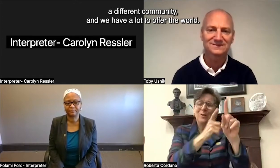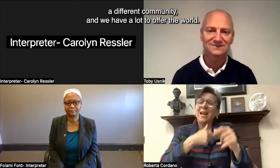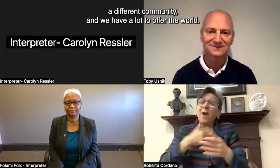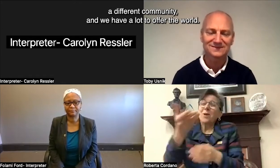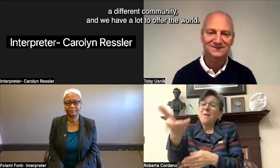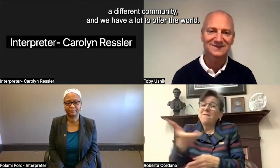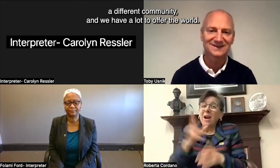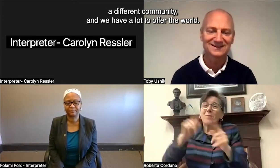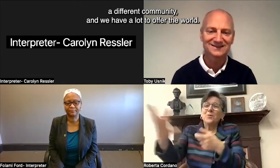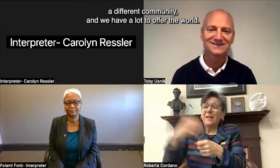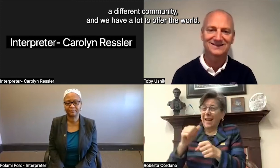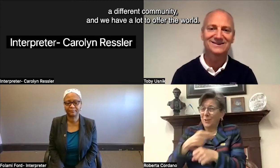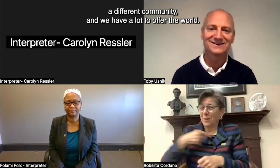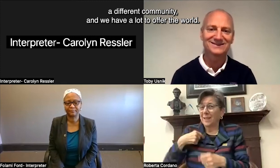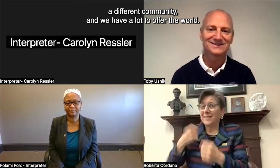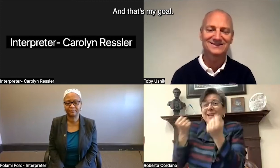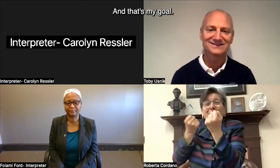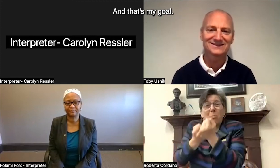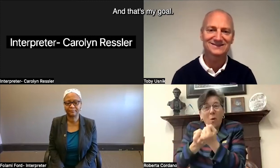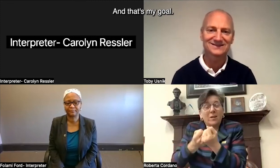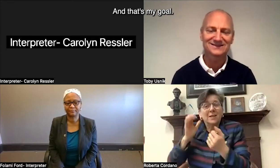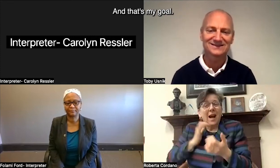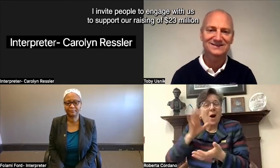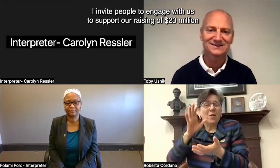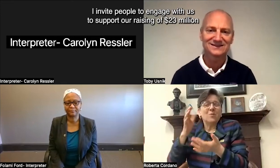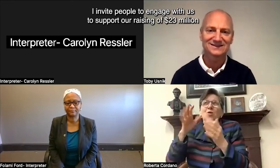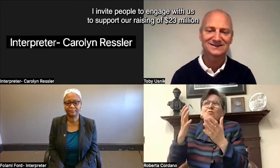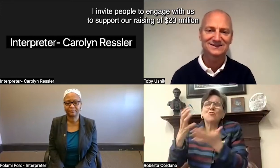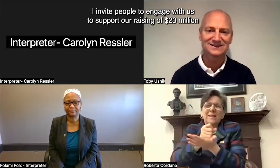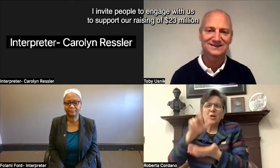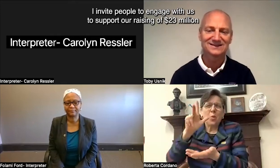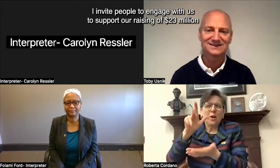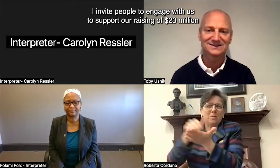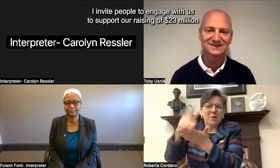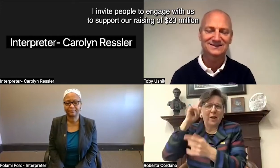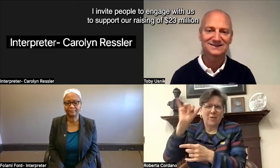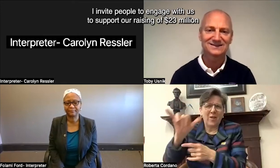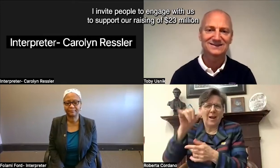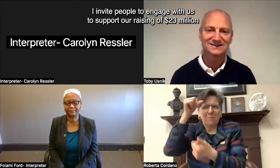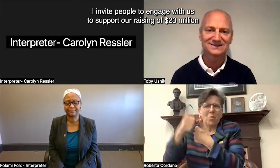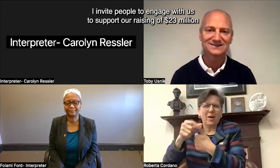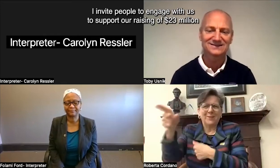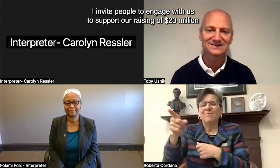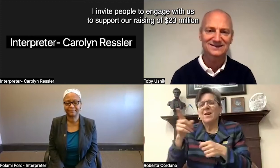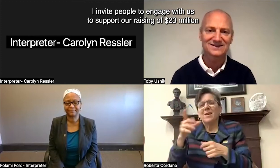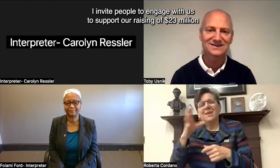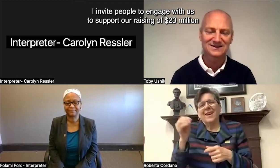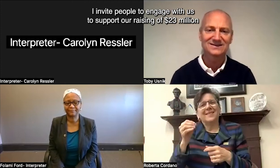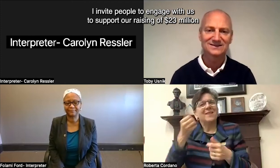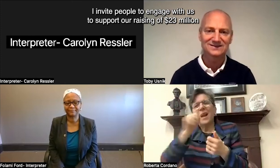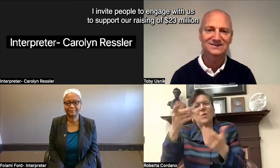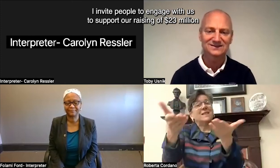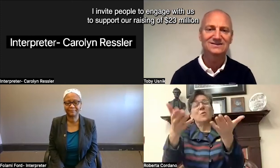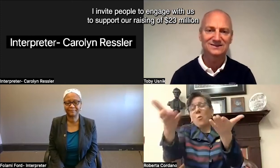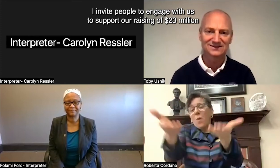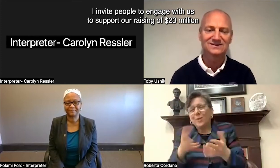lot to offer the world, and that's my goal. I invite people to engage with us to support our raising of $23 million to